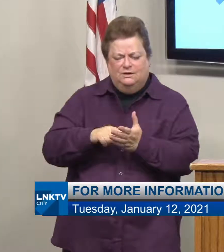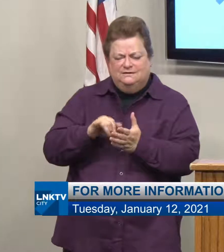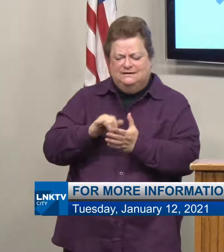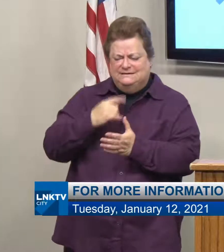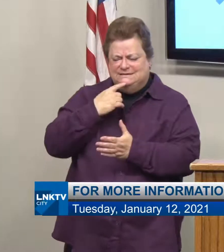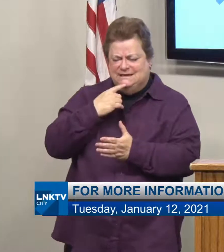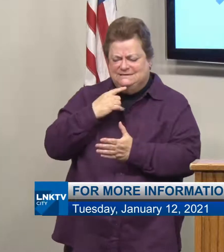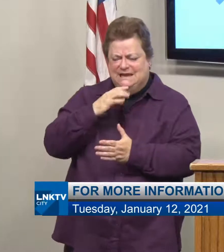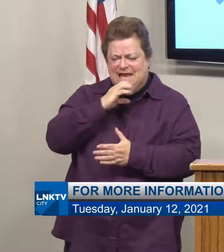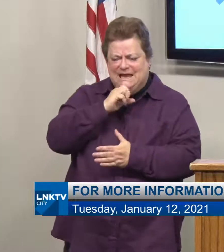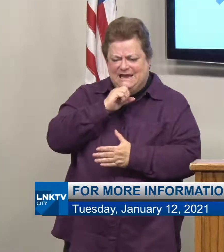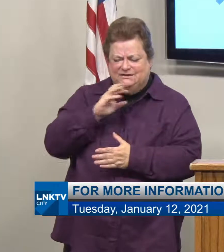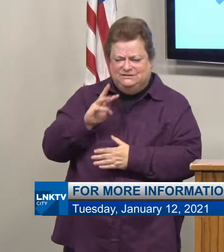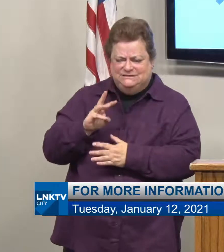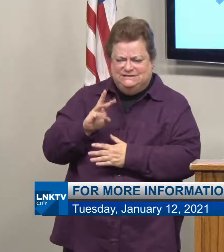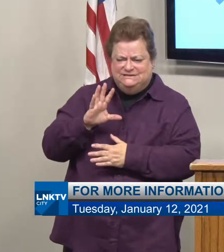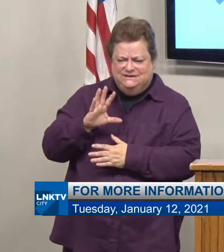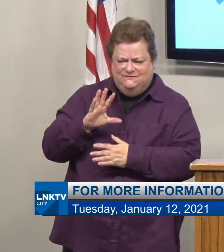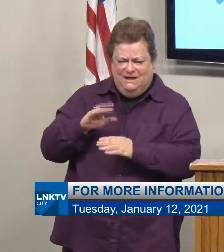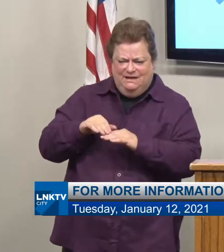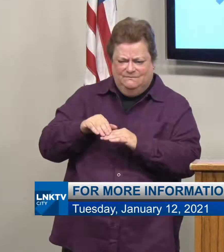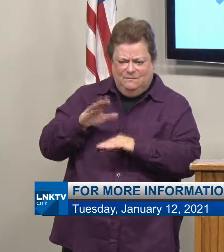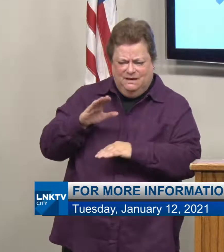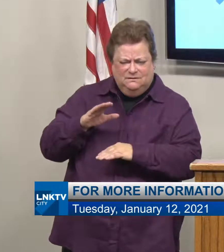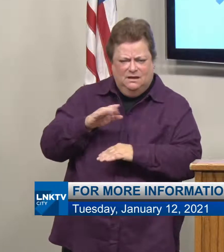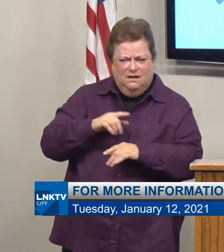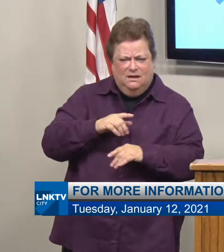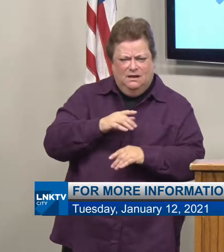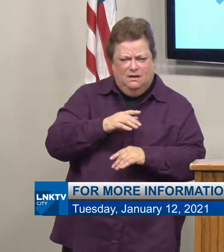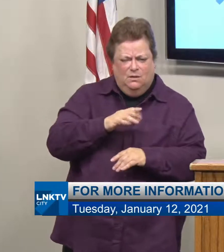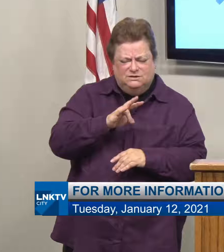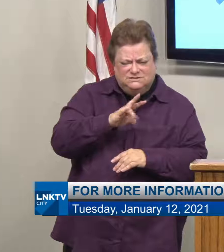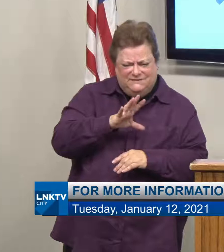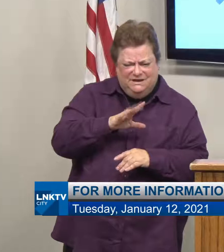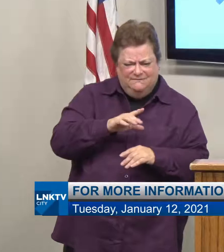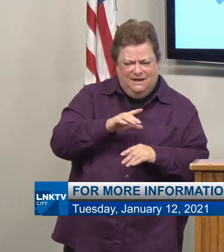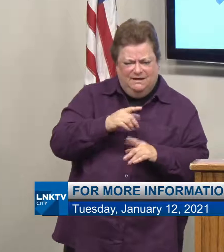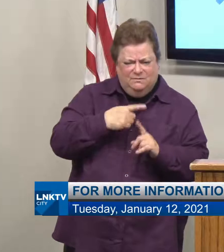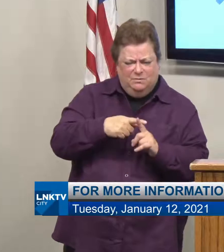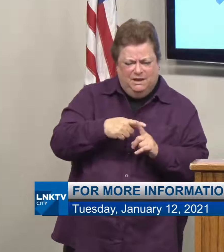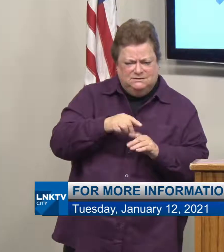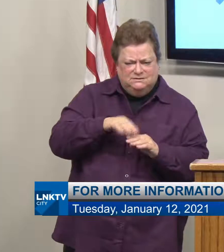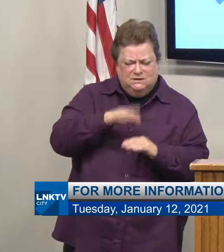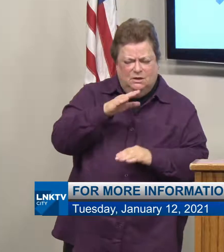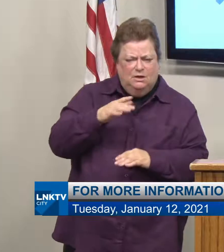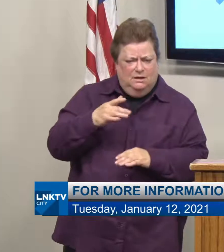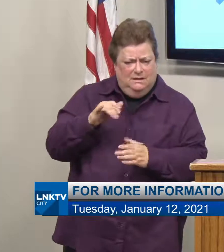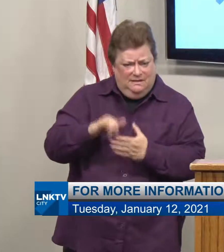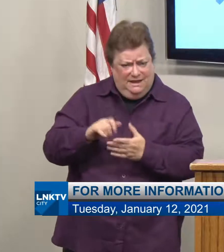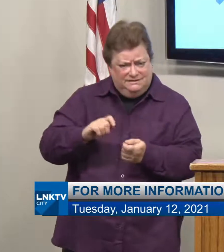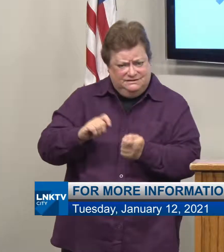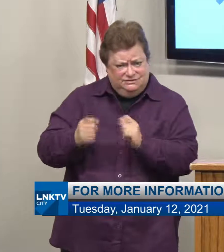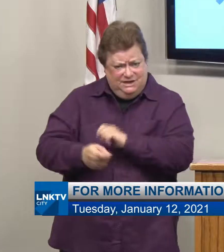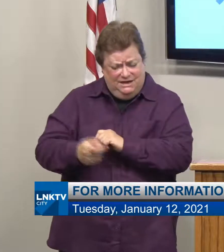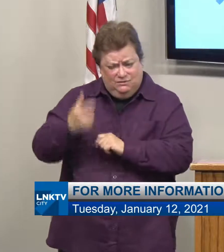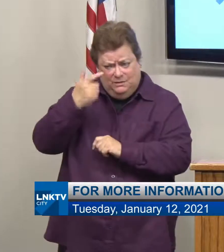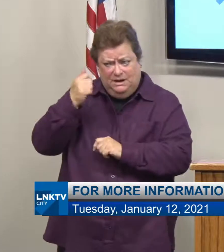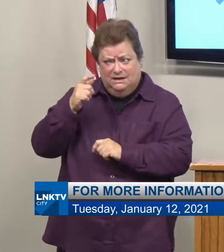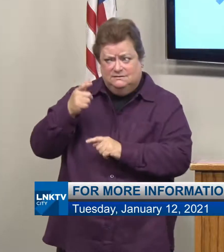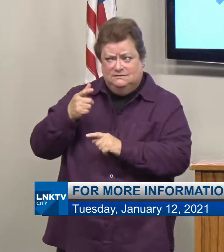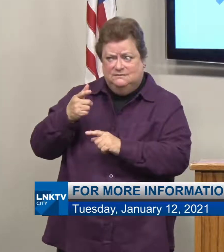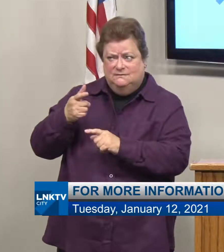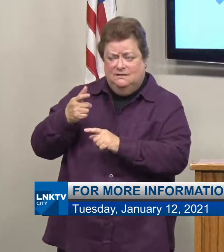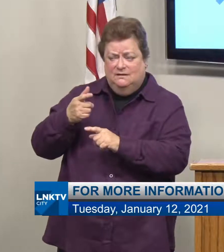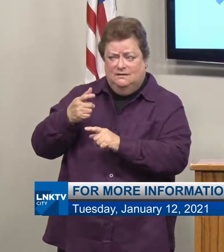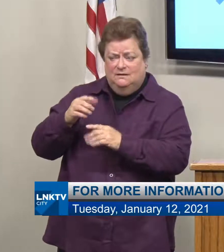65 plus rather than 75 plus. Is that a change, a result of the federal guidance